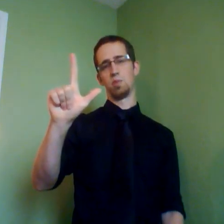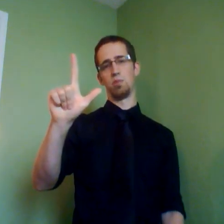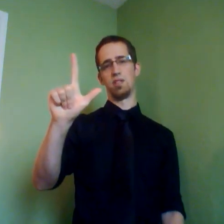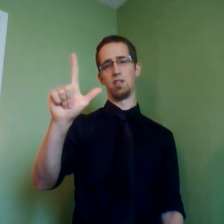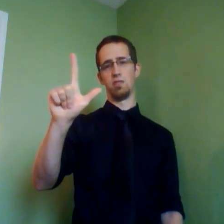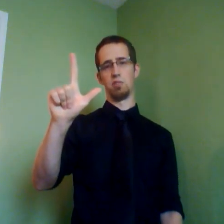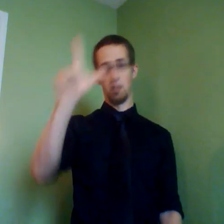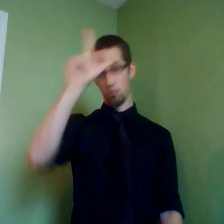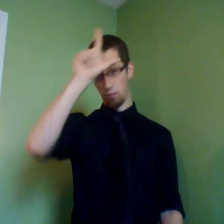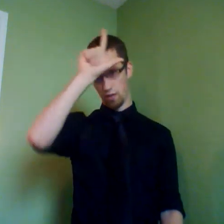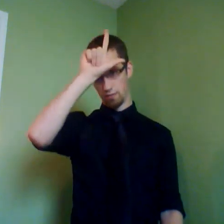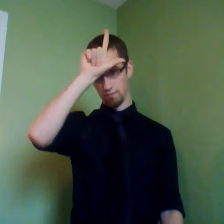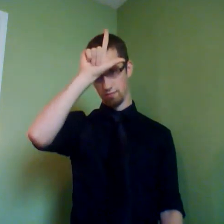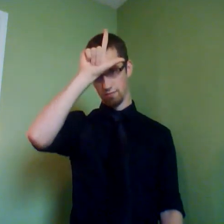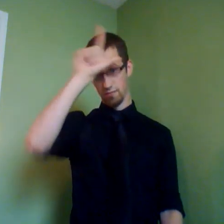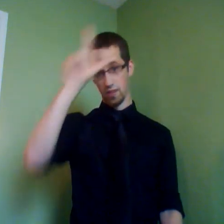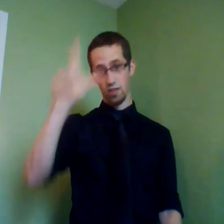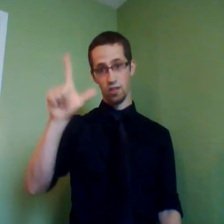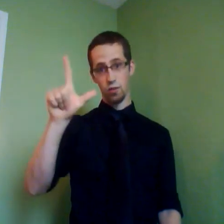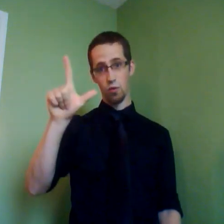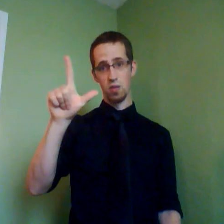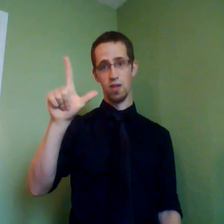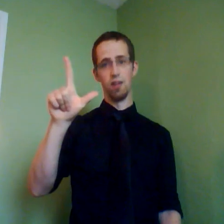pretty self-explanatory, your normal L.